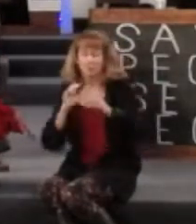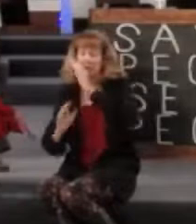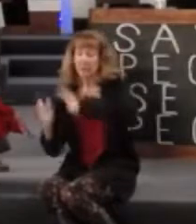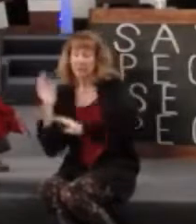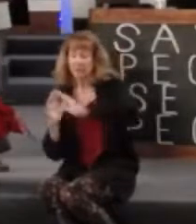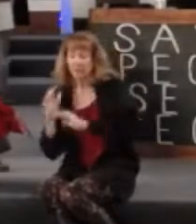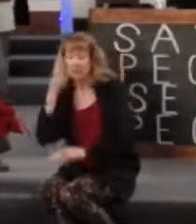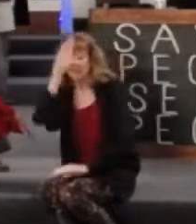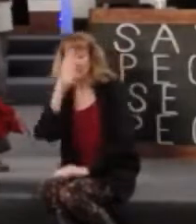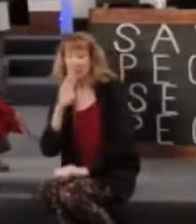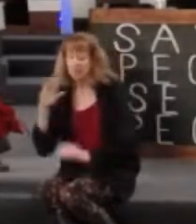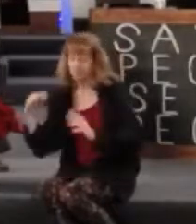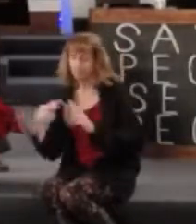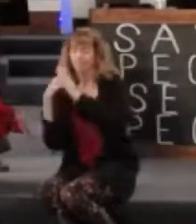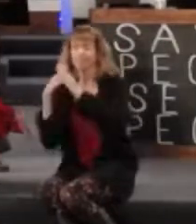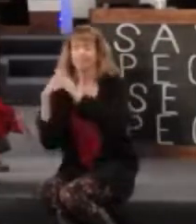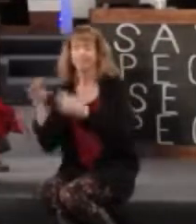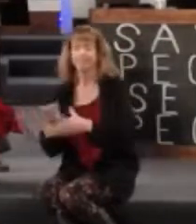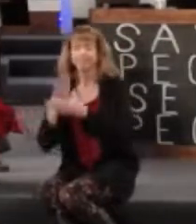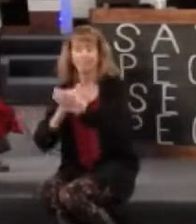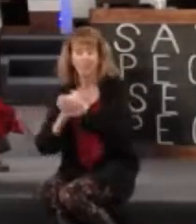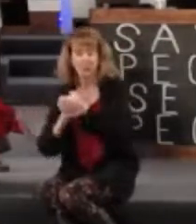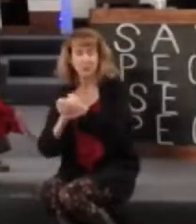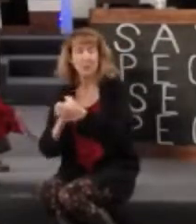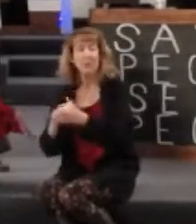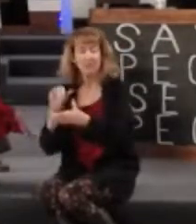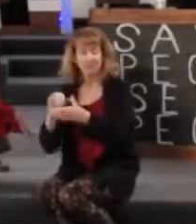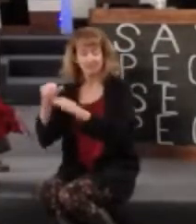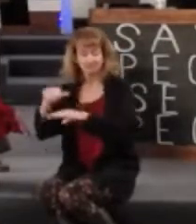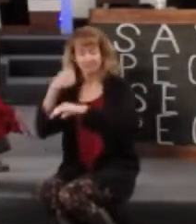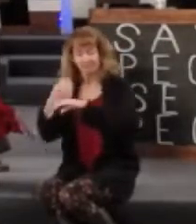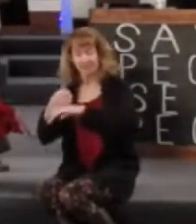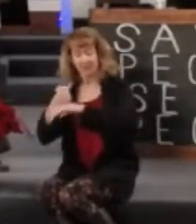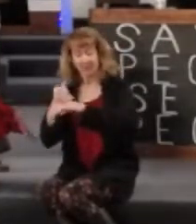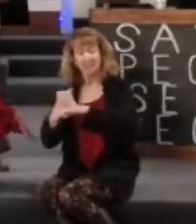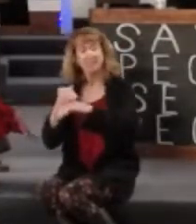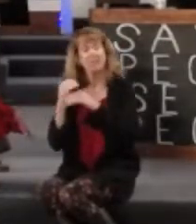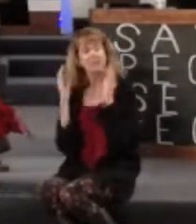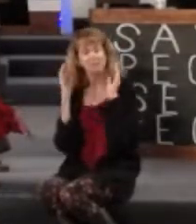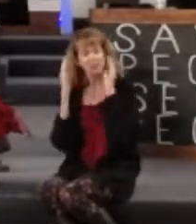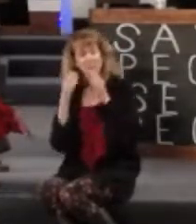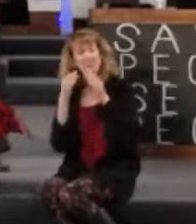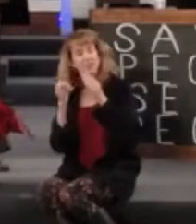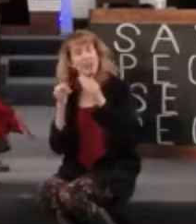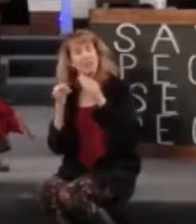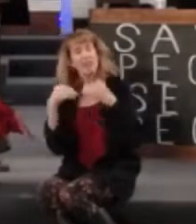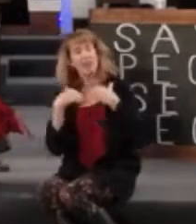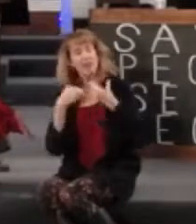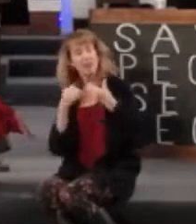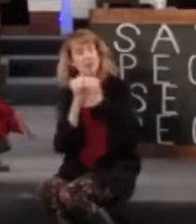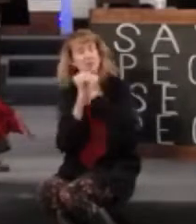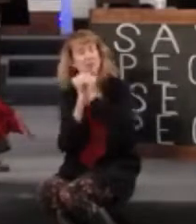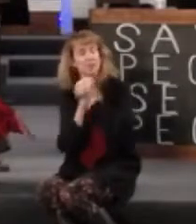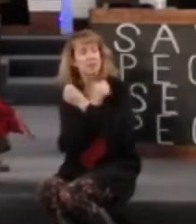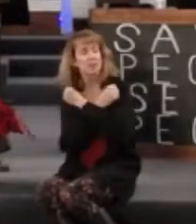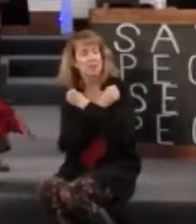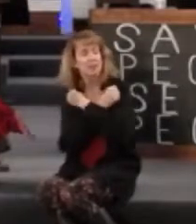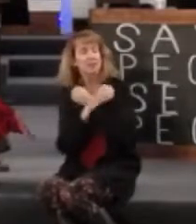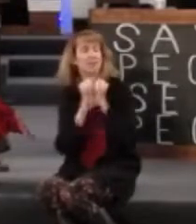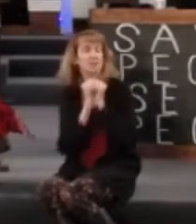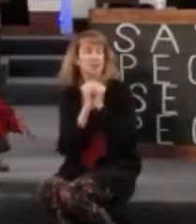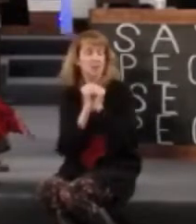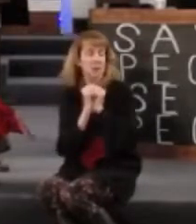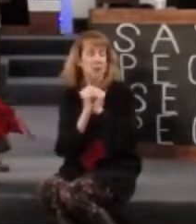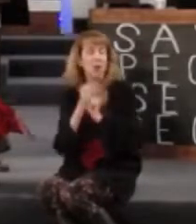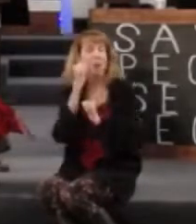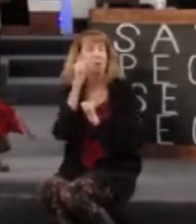marriage. Jesus reiterated that definition as he addressed divorce in Matthew. Husband and wife become one flesh,